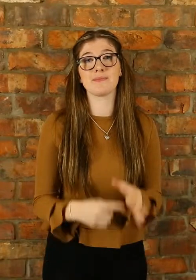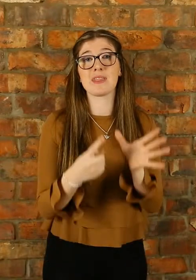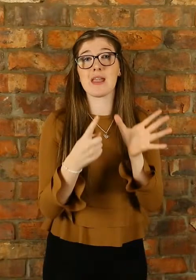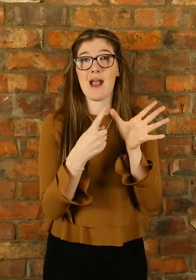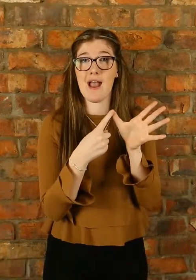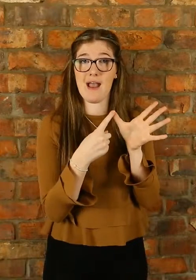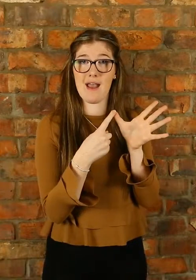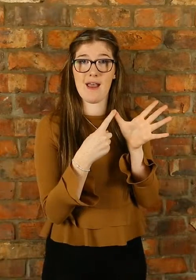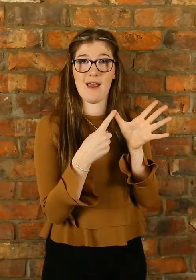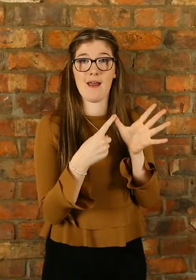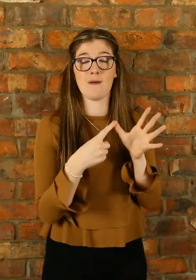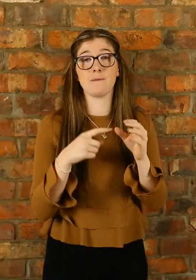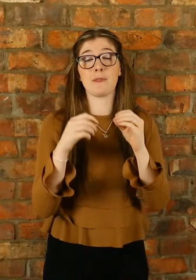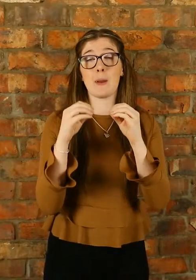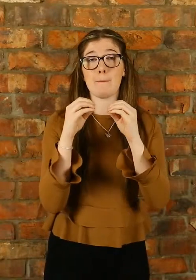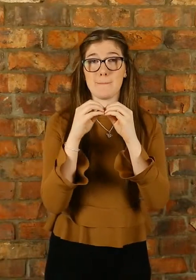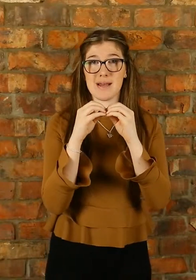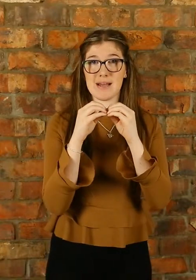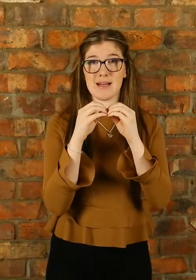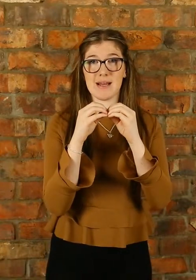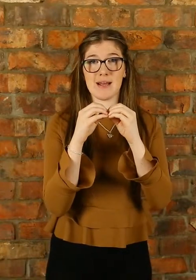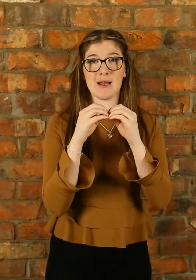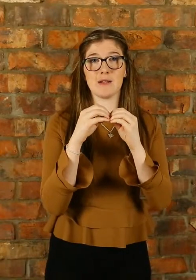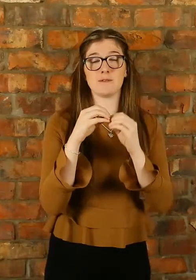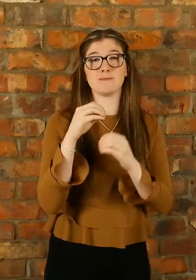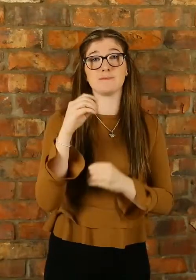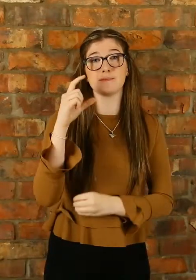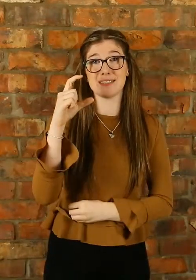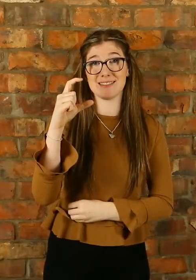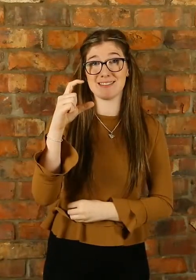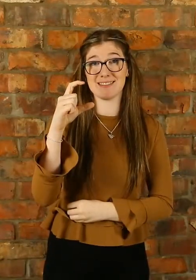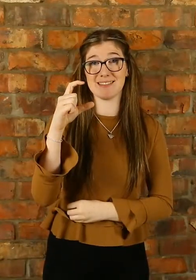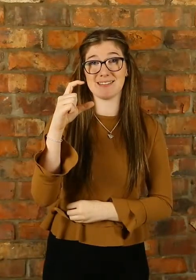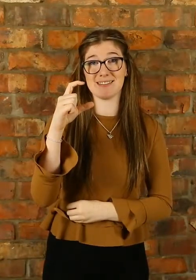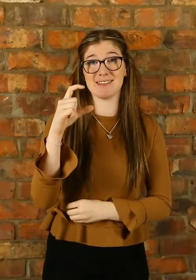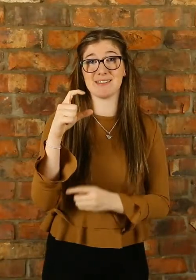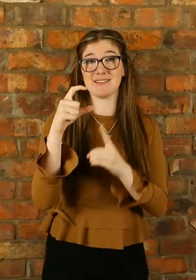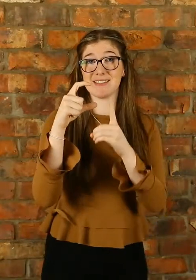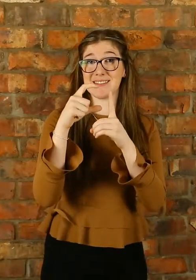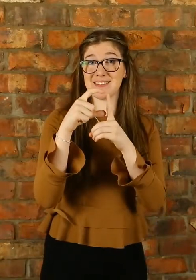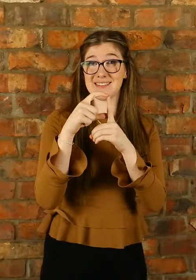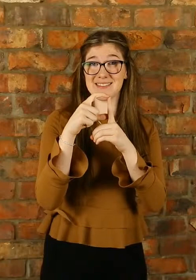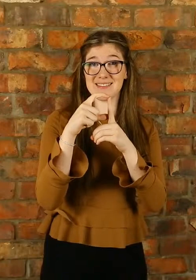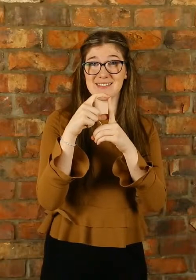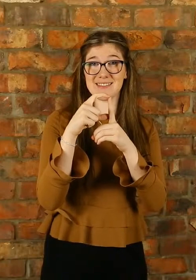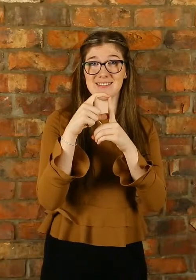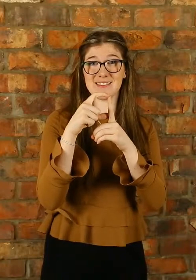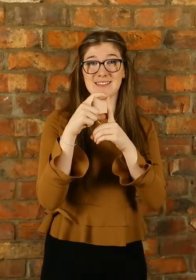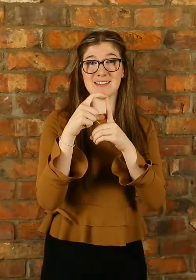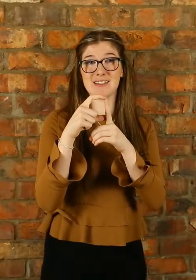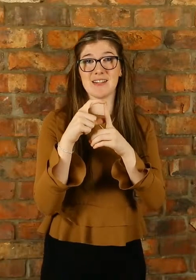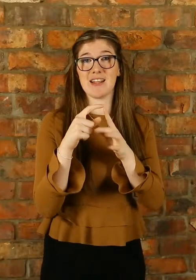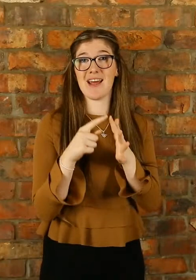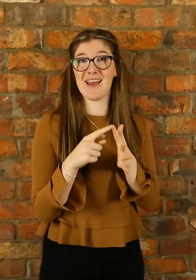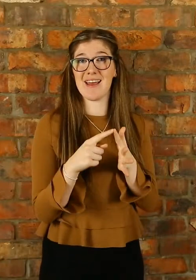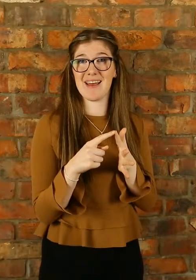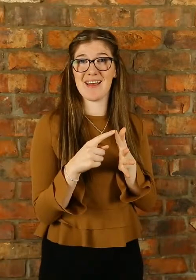And now we're going to go through the full alphabet. A, B, C, D,